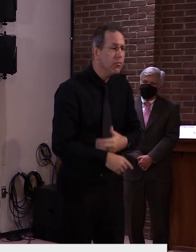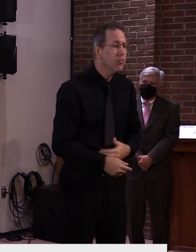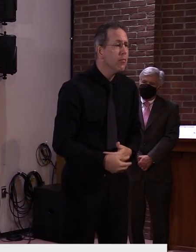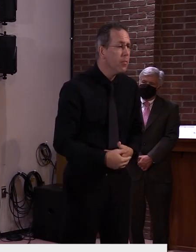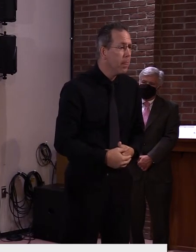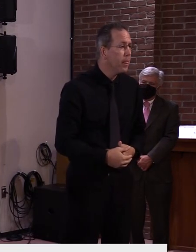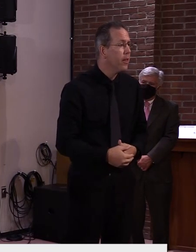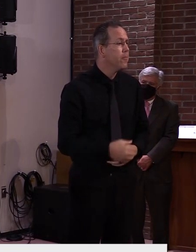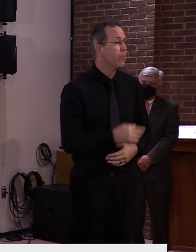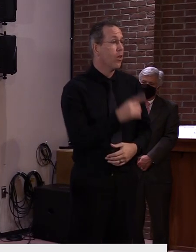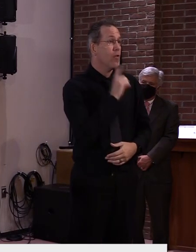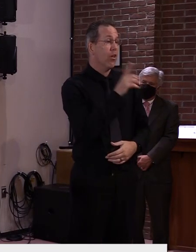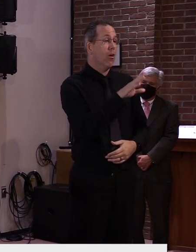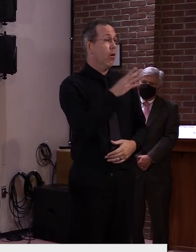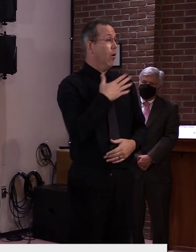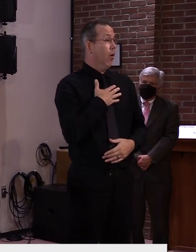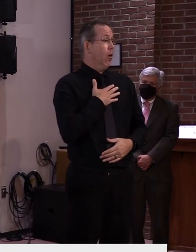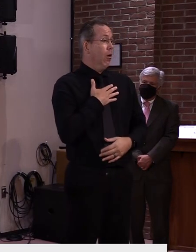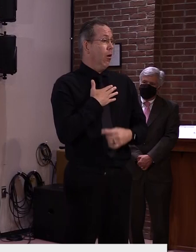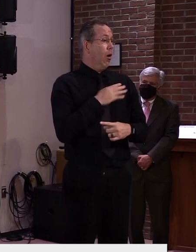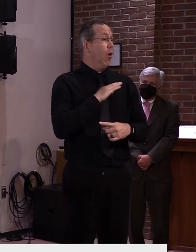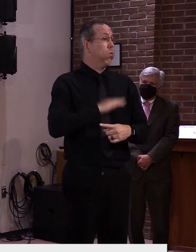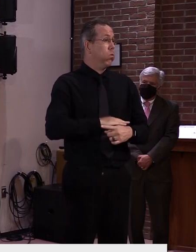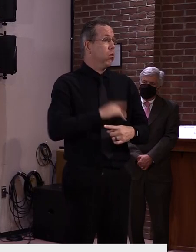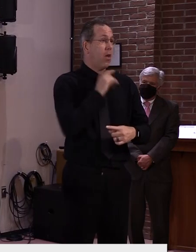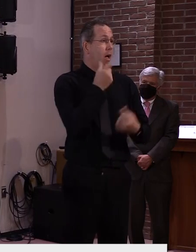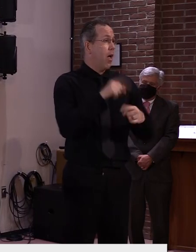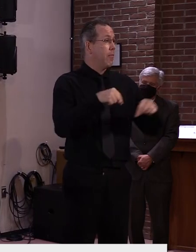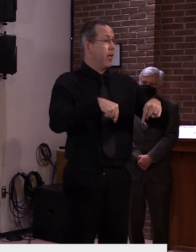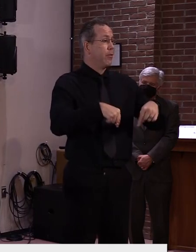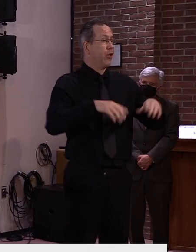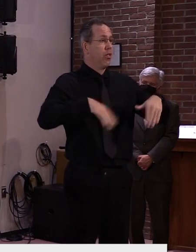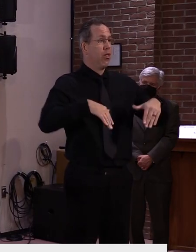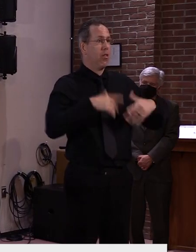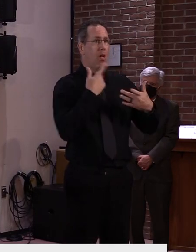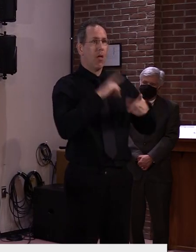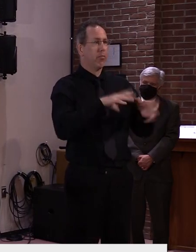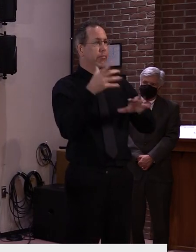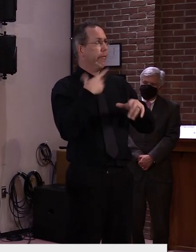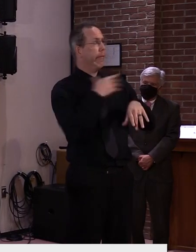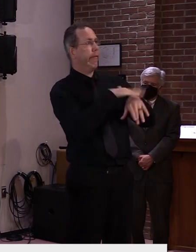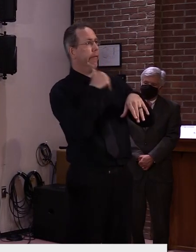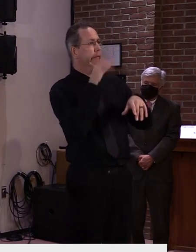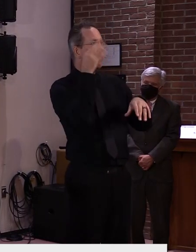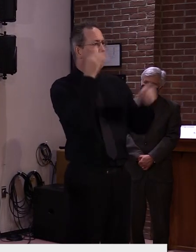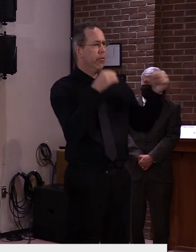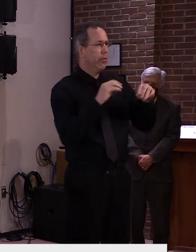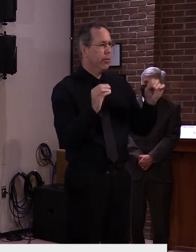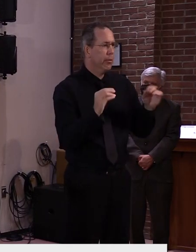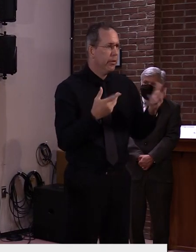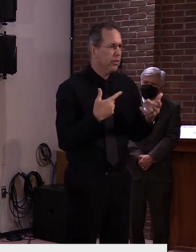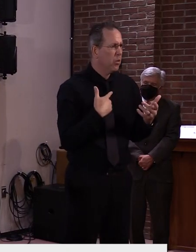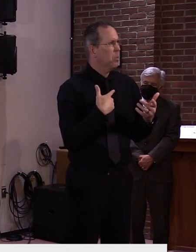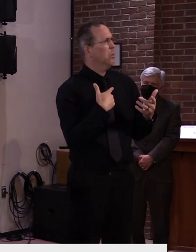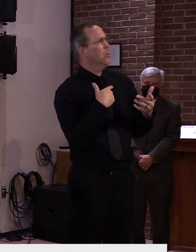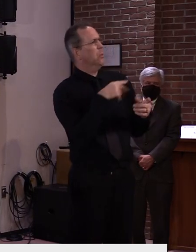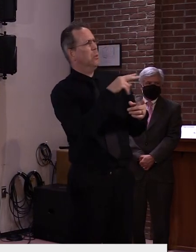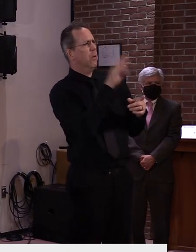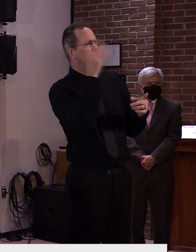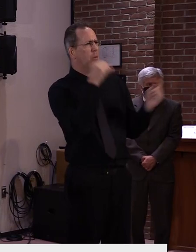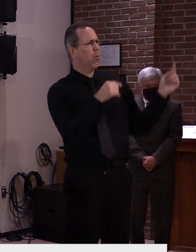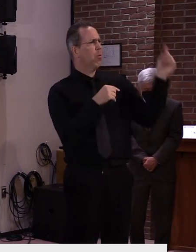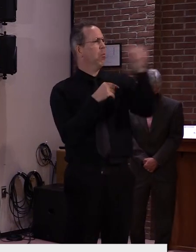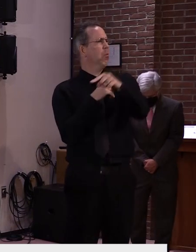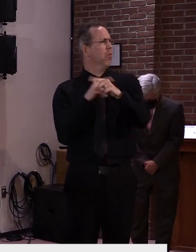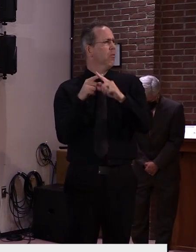state, and what we're seeing across the country is alarming, and I do believe that there's federal